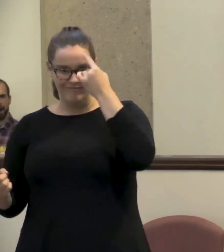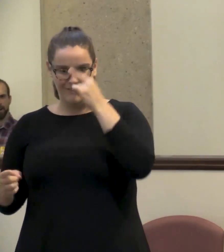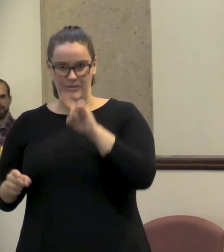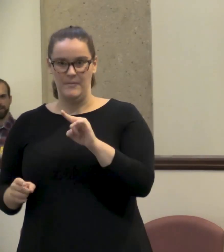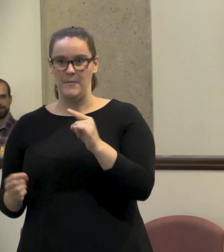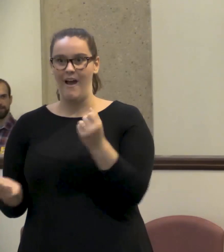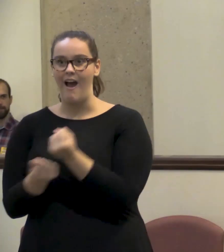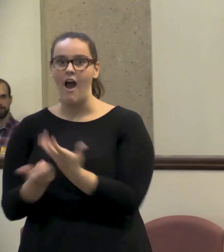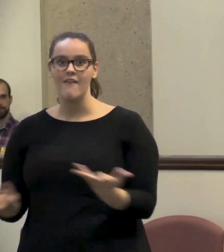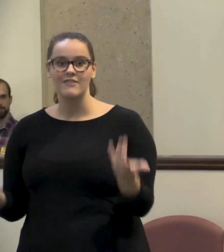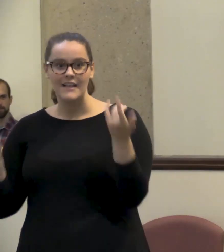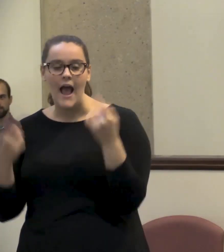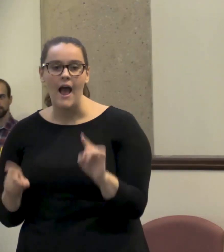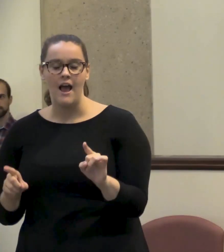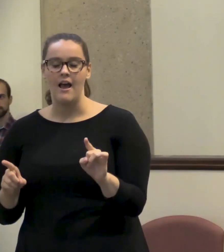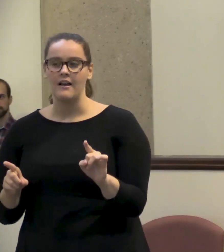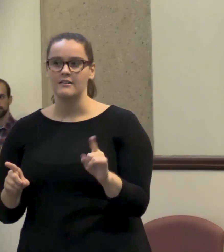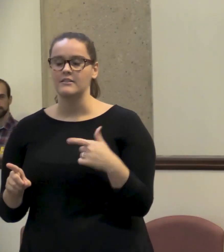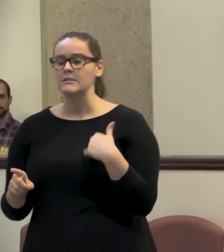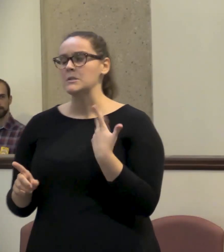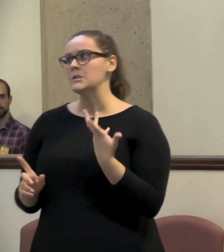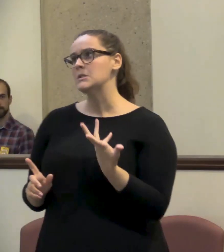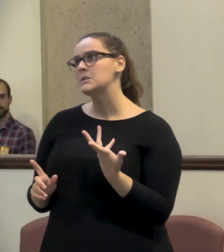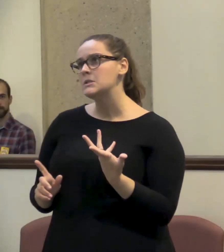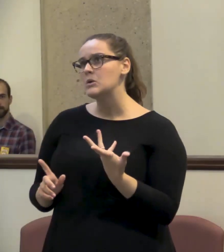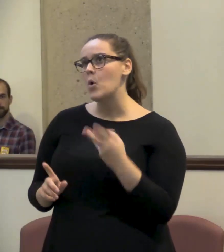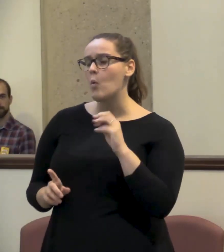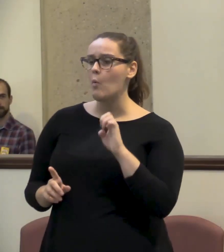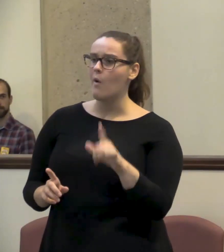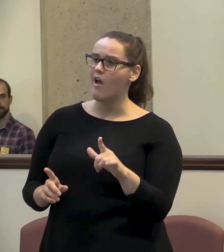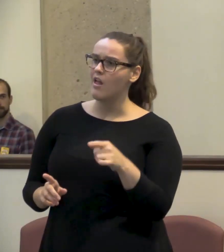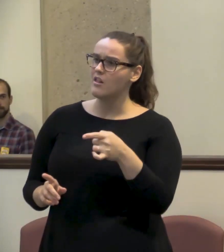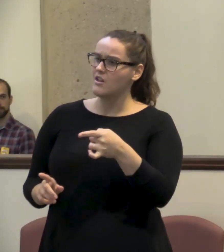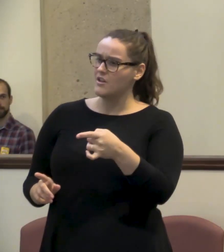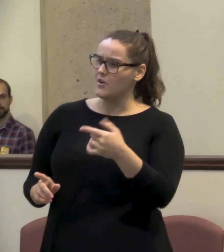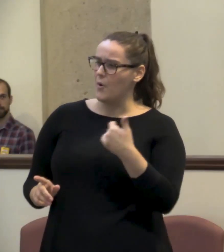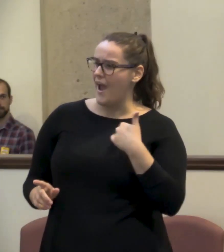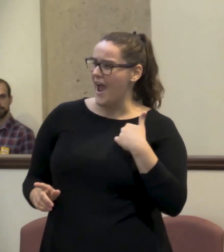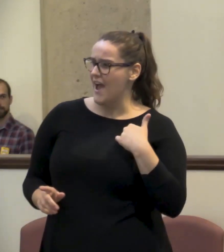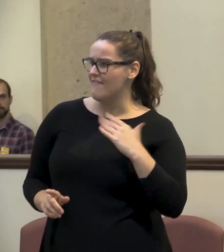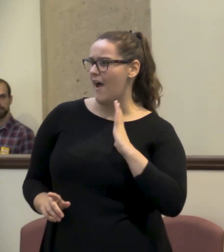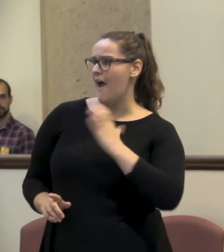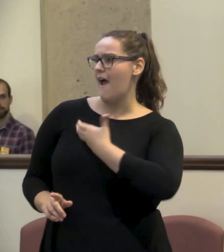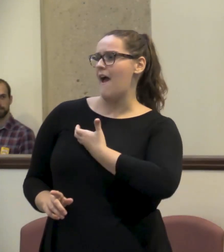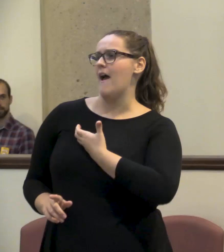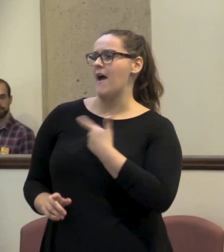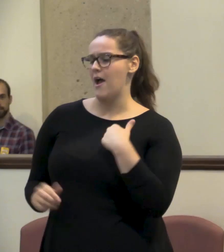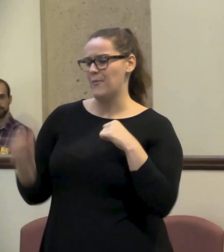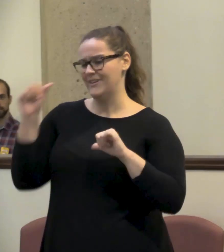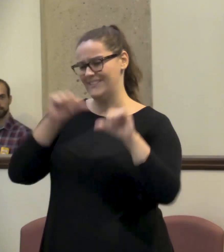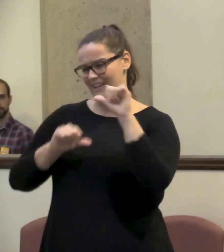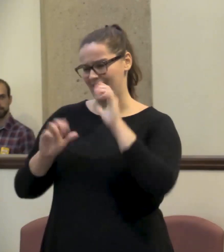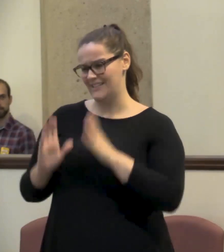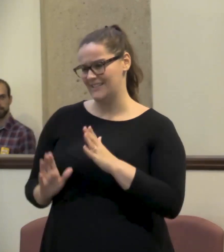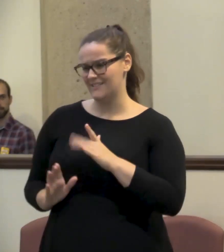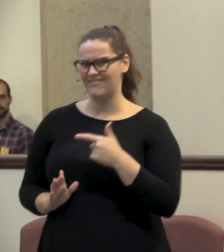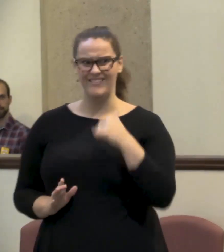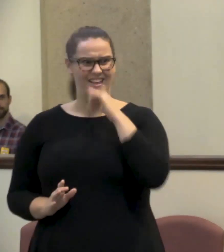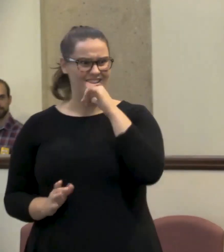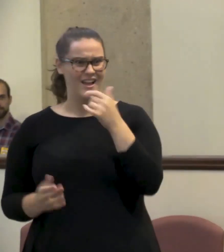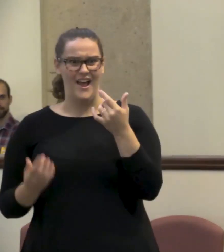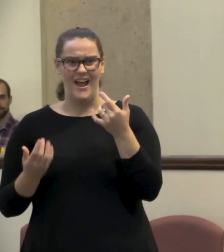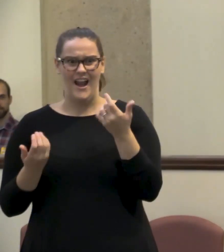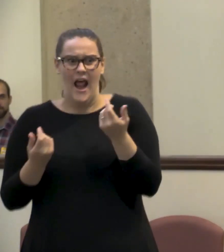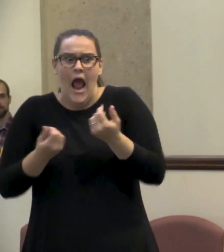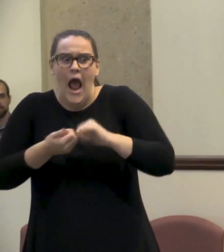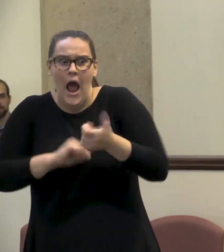happening. He said, well, Jamie, you got your scientists and we got our scientists. And I said, that's not how science works,